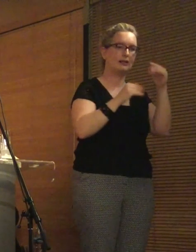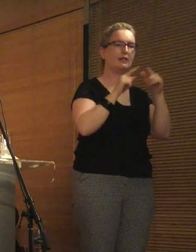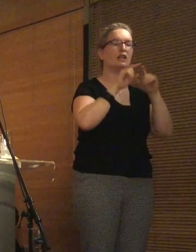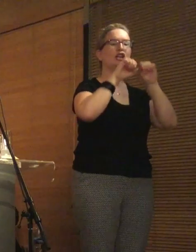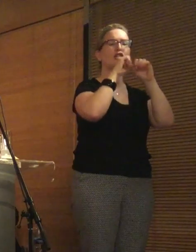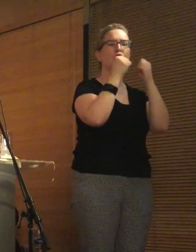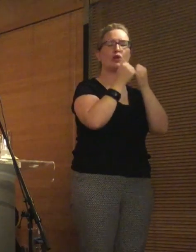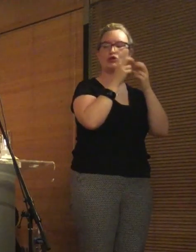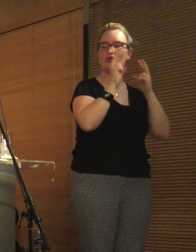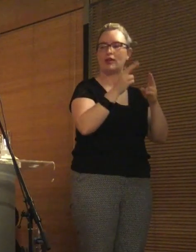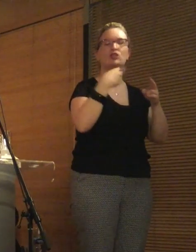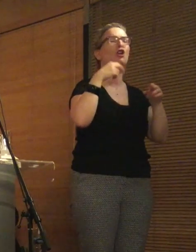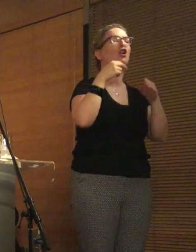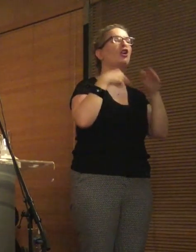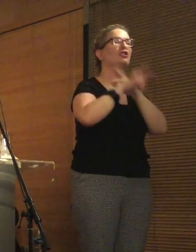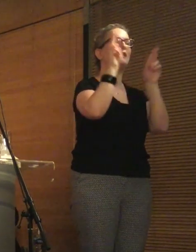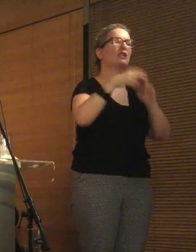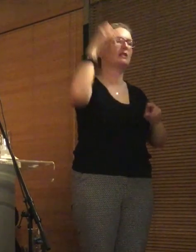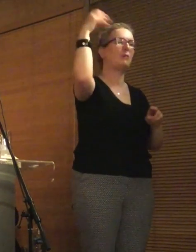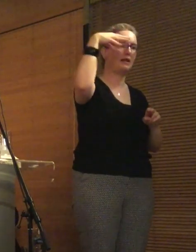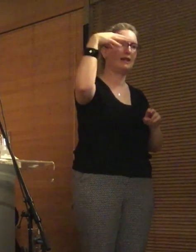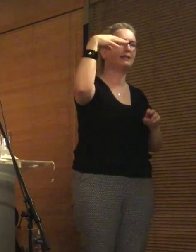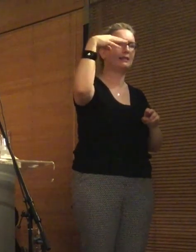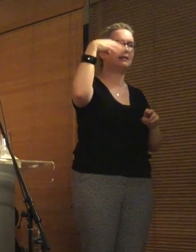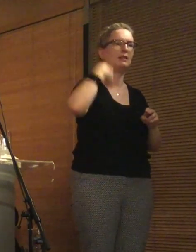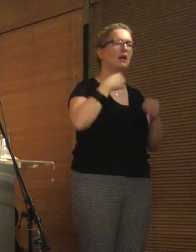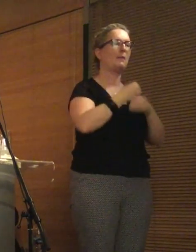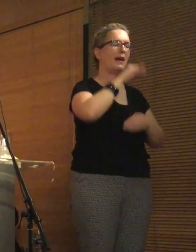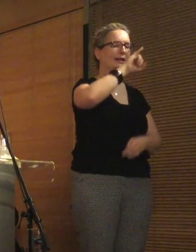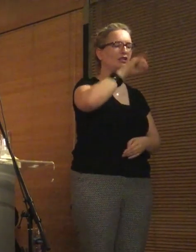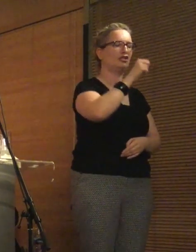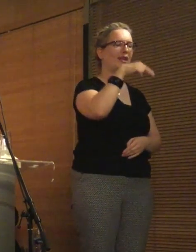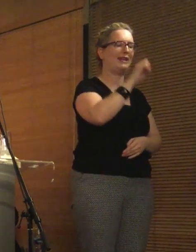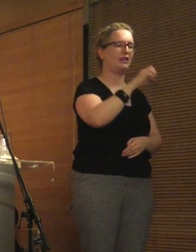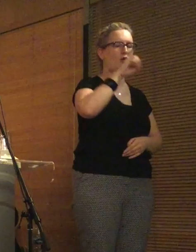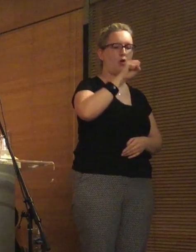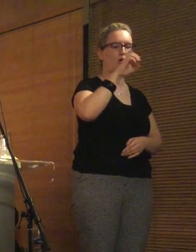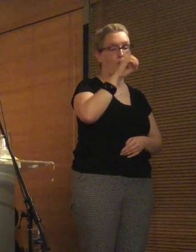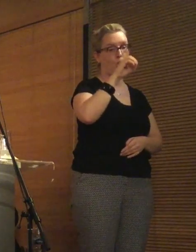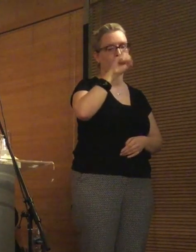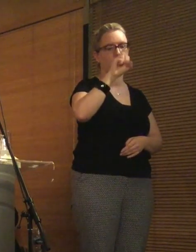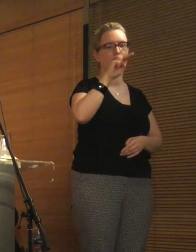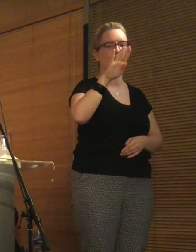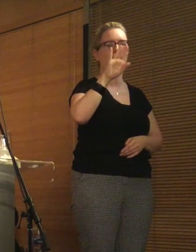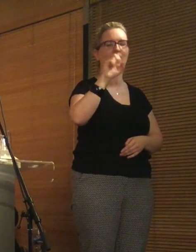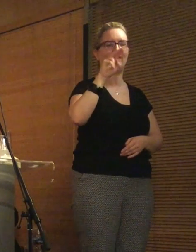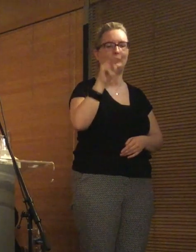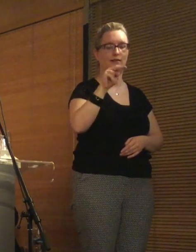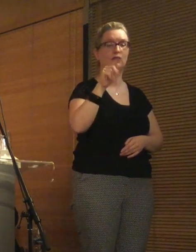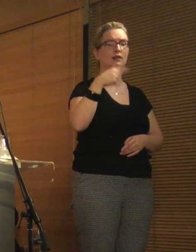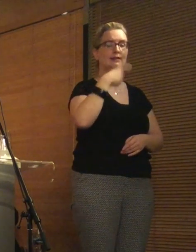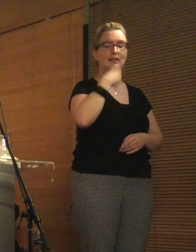Rights under the International Spotlight by a chapter by Jane O'Sullivan. And it seems that the